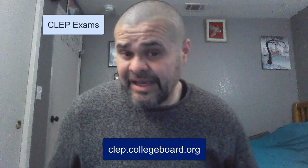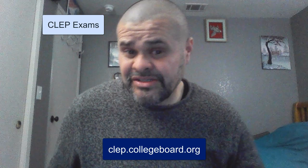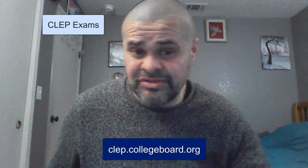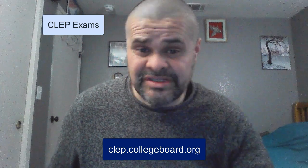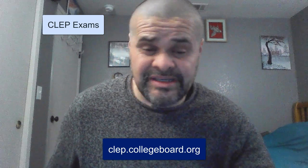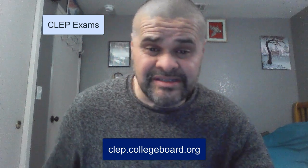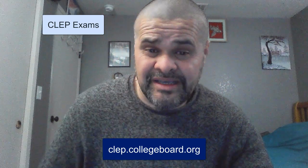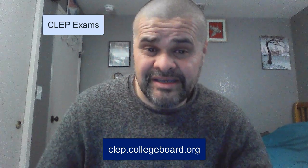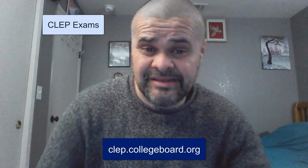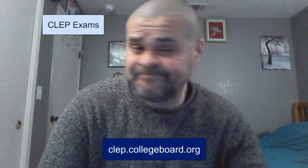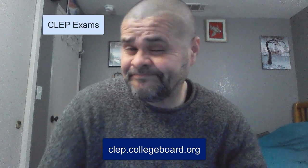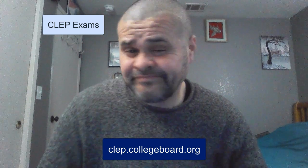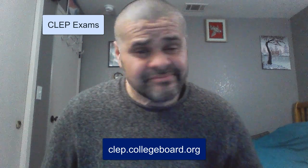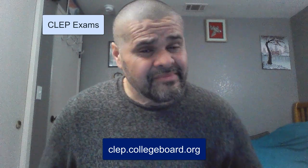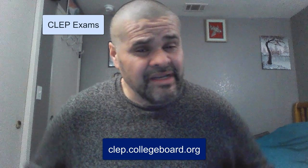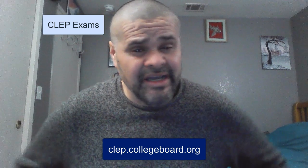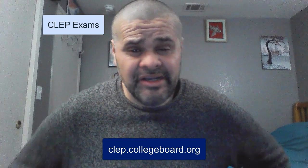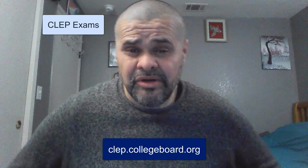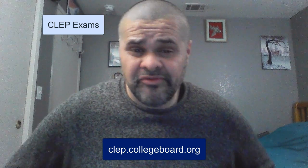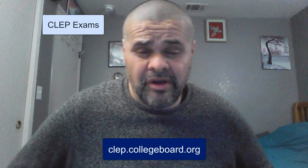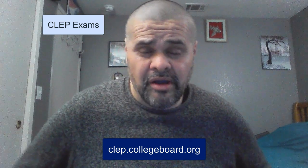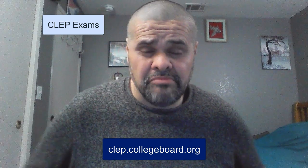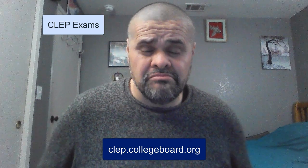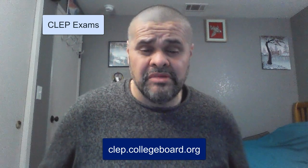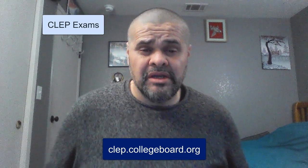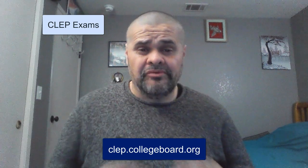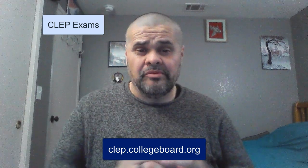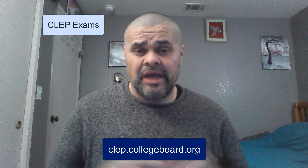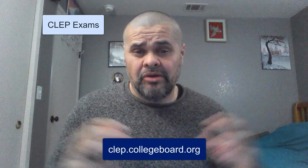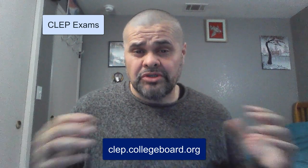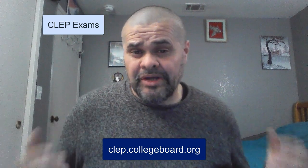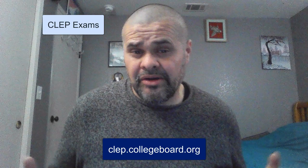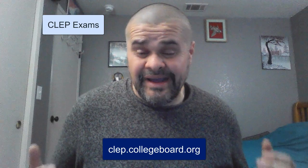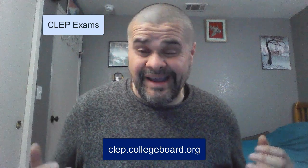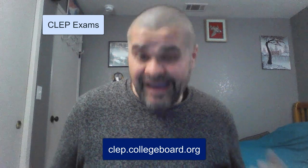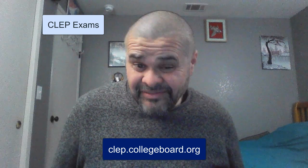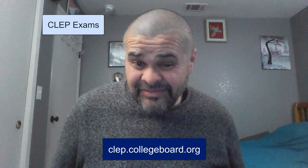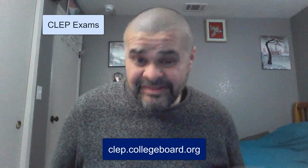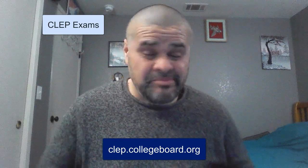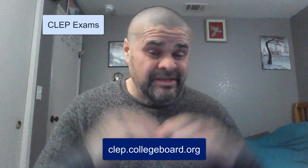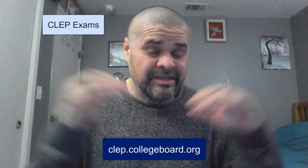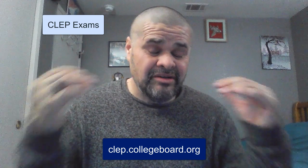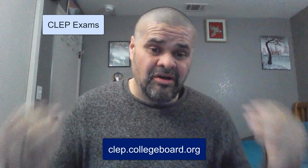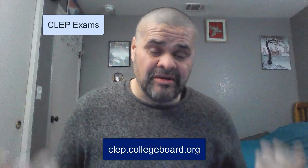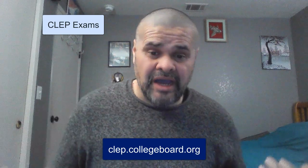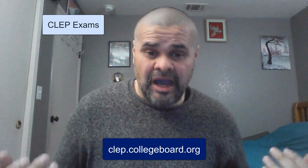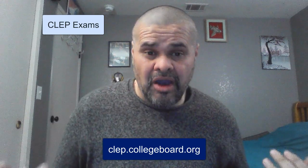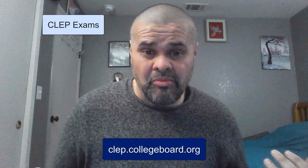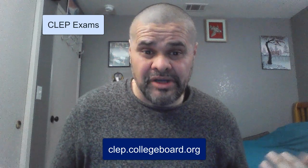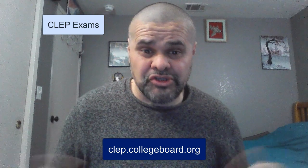tests usually take anywhere from an hour to an hour and a half, depending on how much